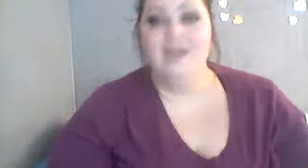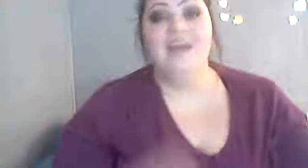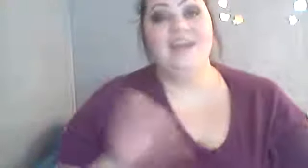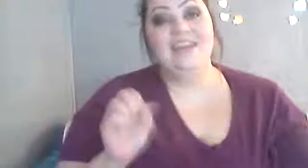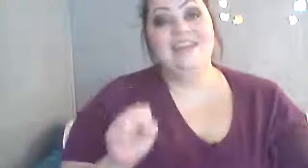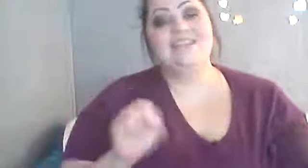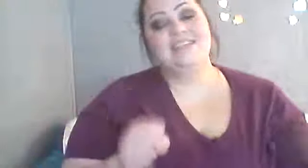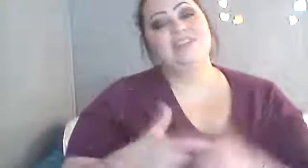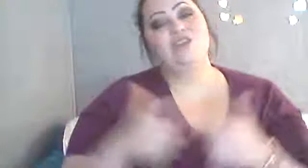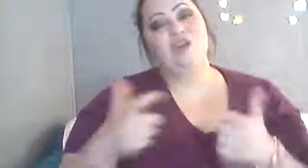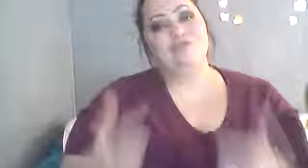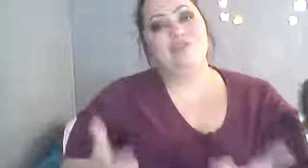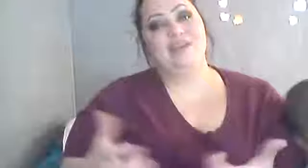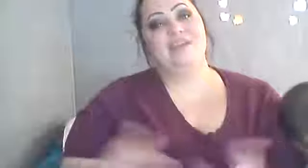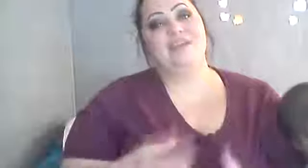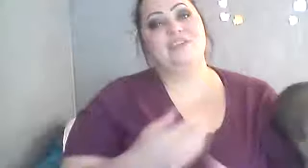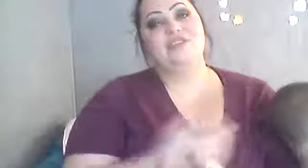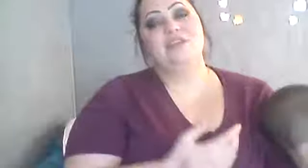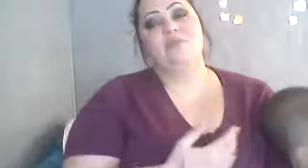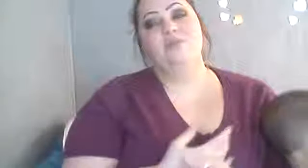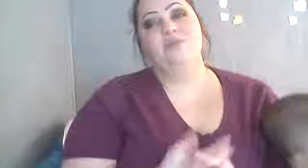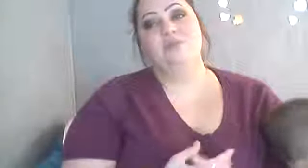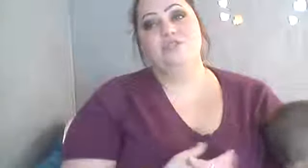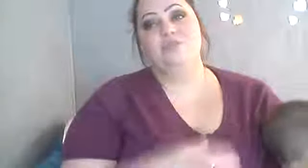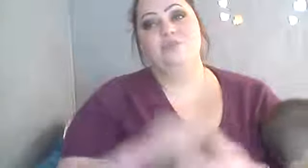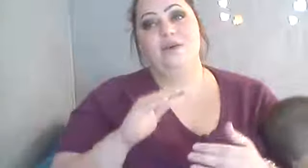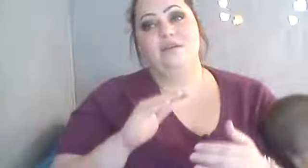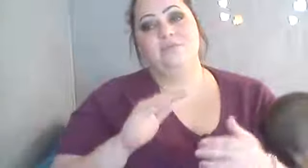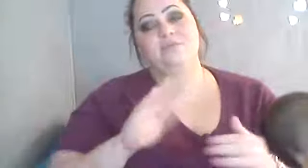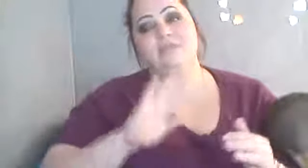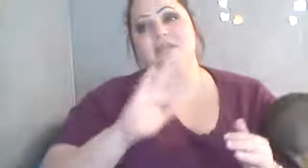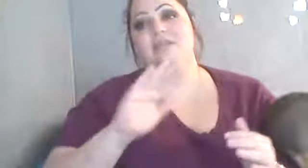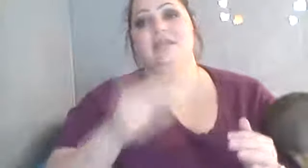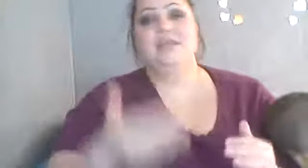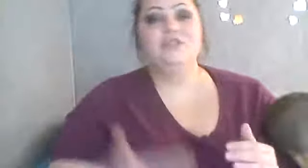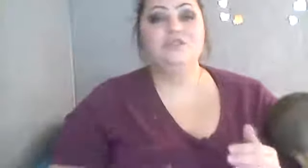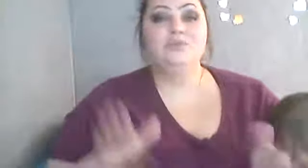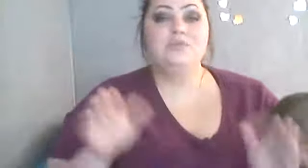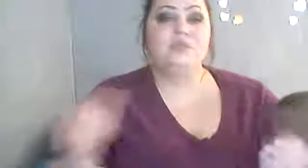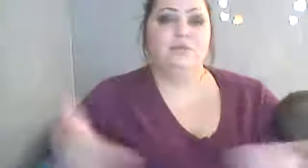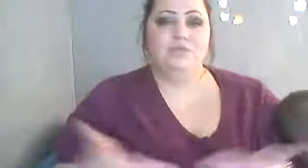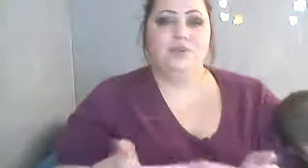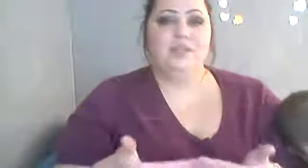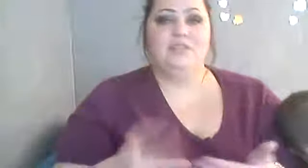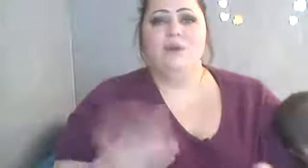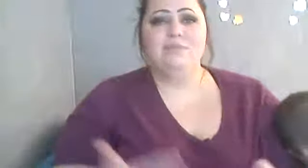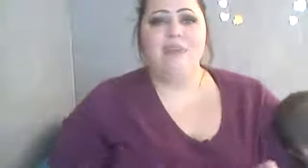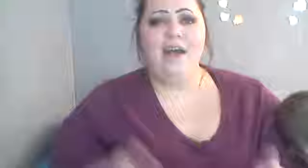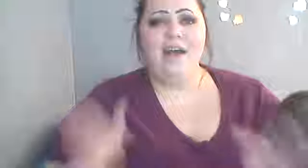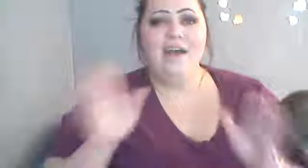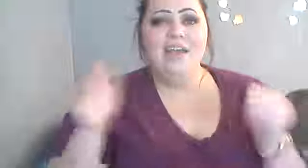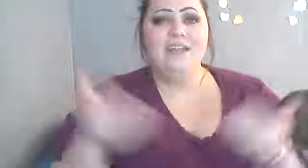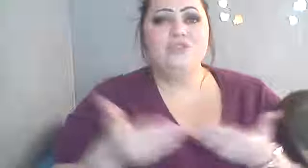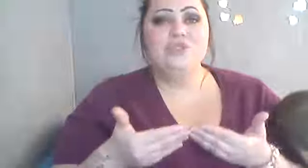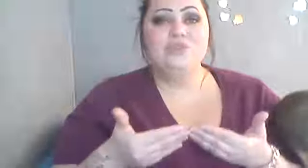It is. It is a lot of fun, and I really want to like introduce. Oh, sorry, that's welcome. Introduce